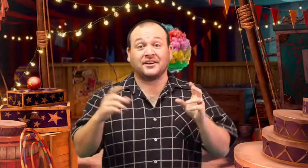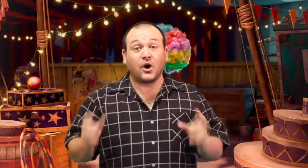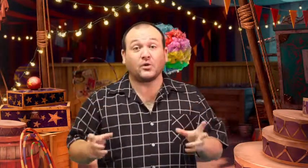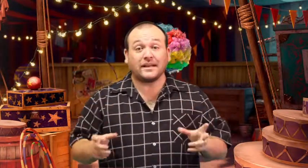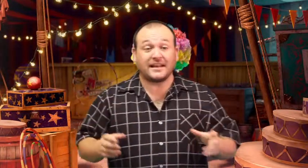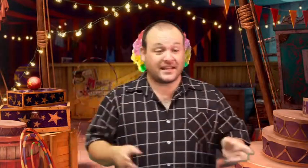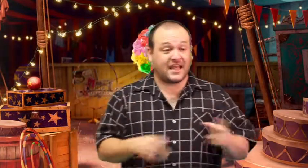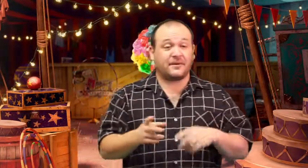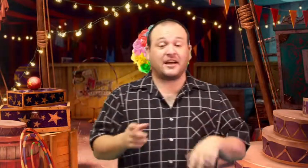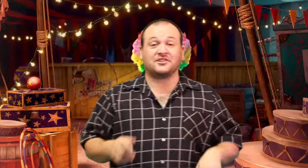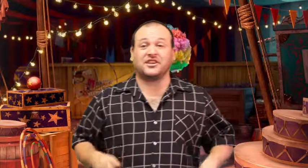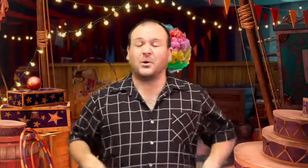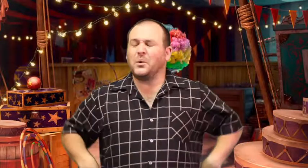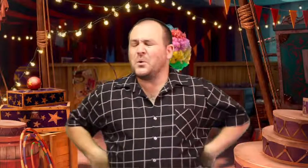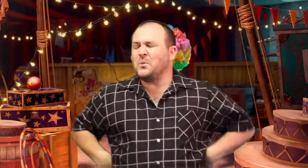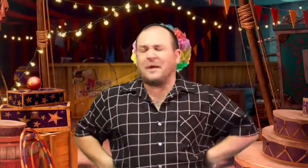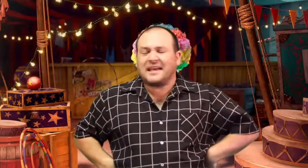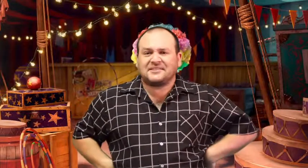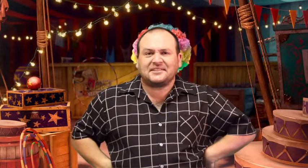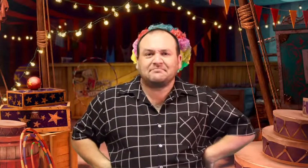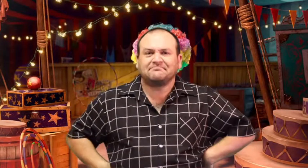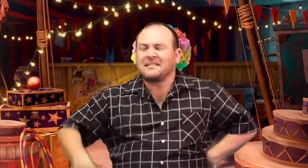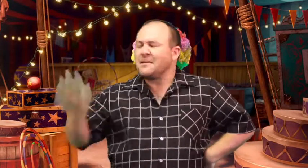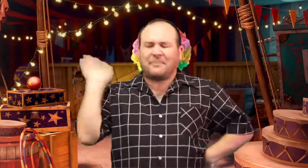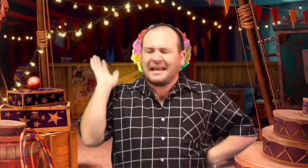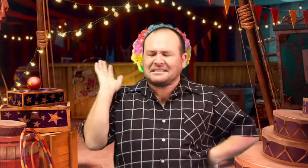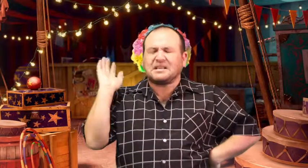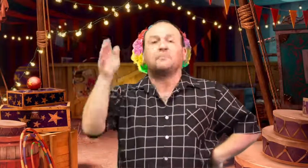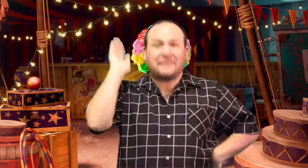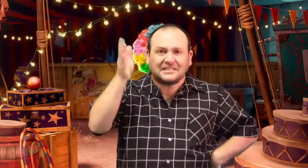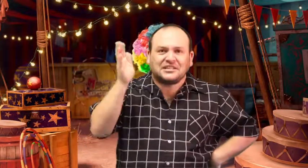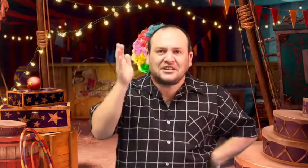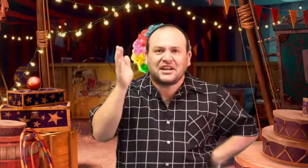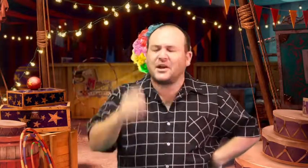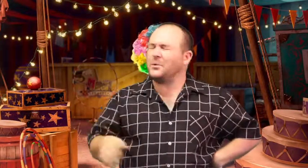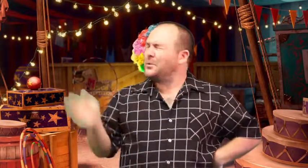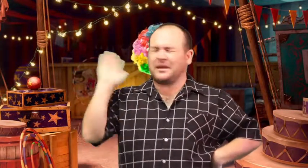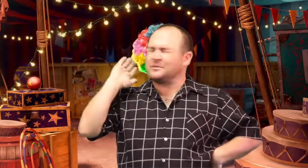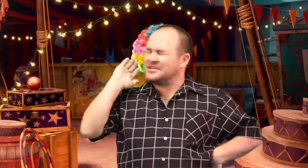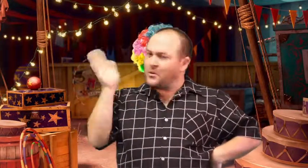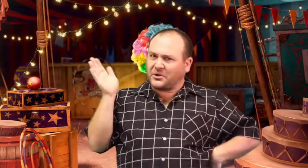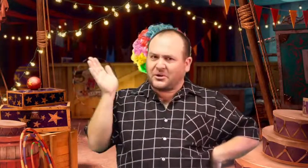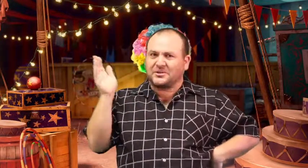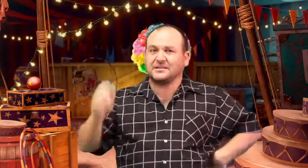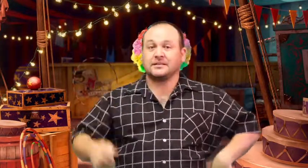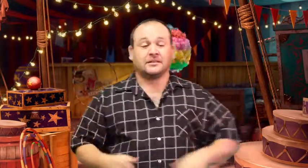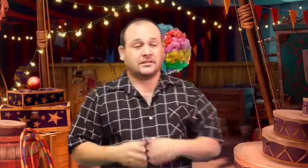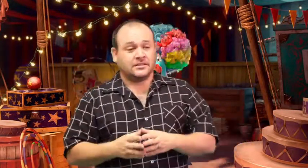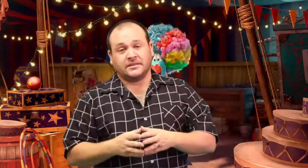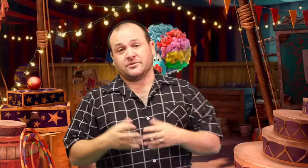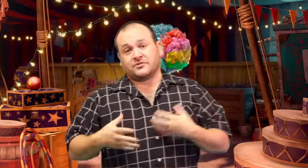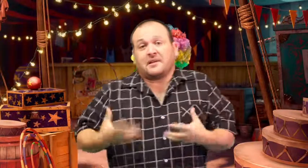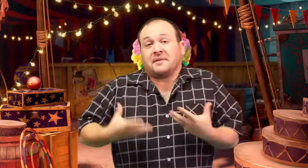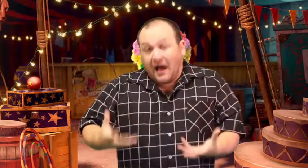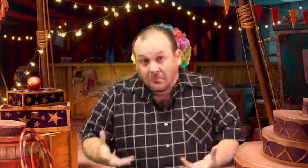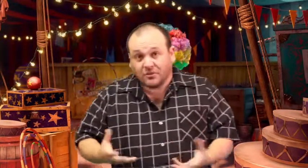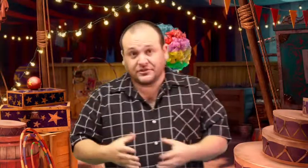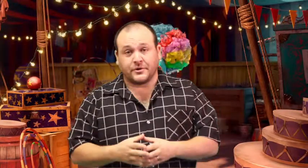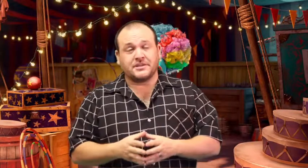an old lady came by and she said, "Oh, Pastor, your message today, oh, it was so good." And he was trying to be humble, so he